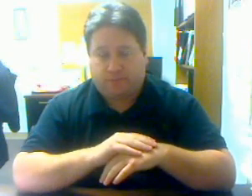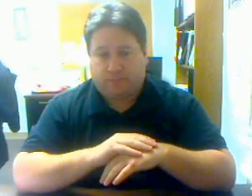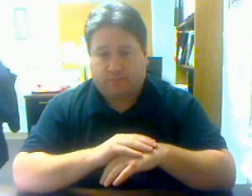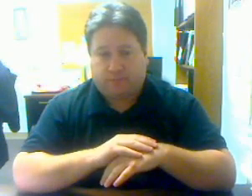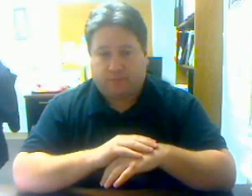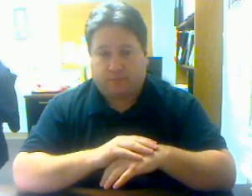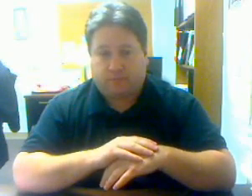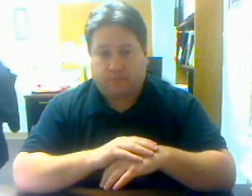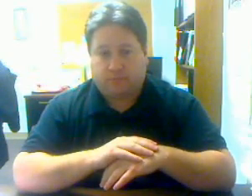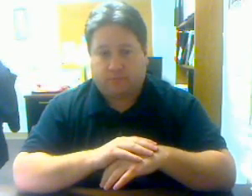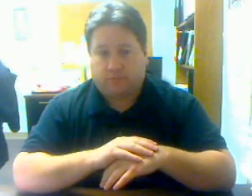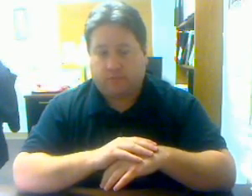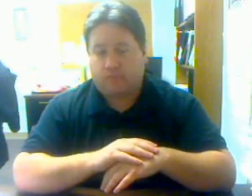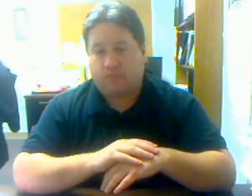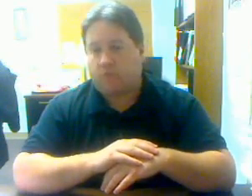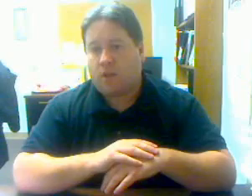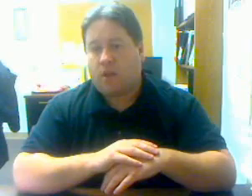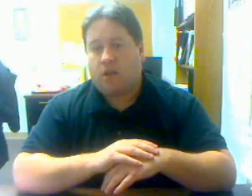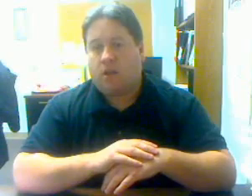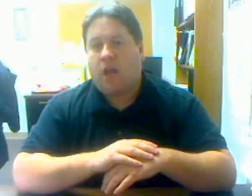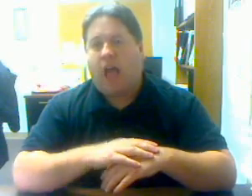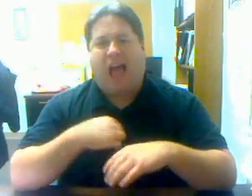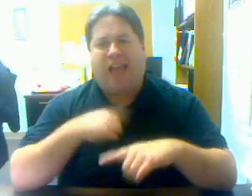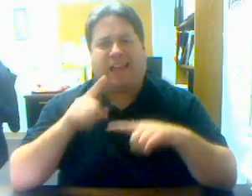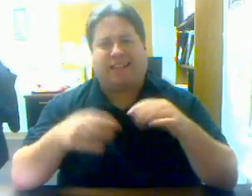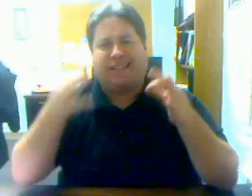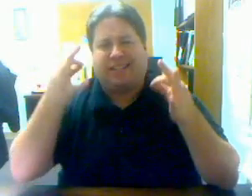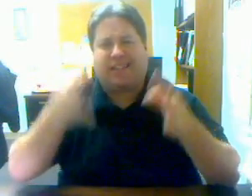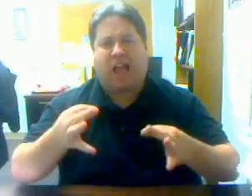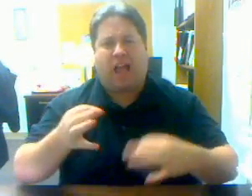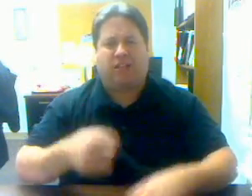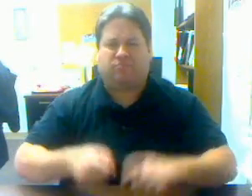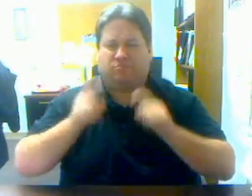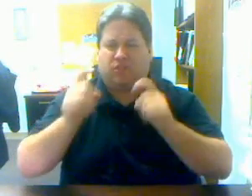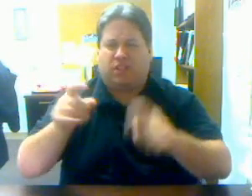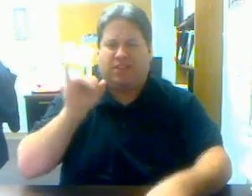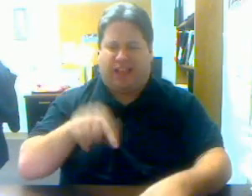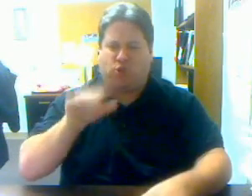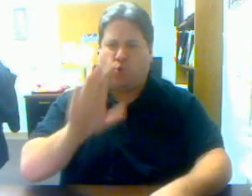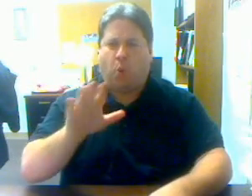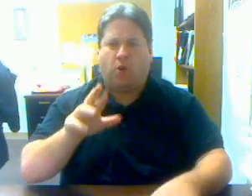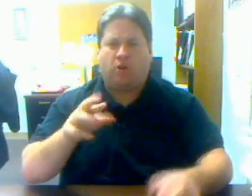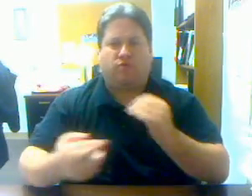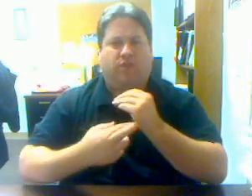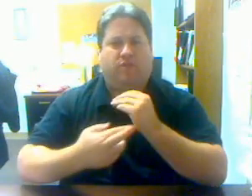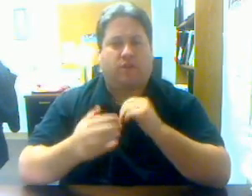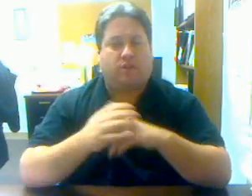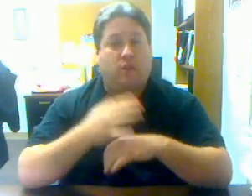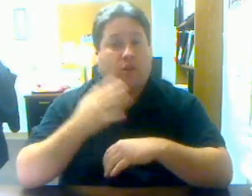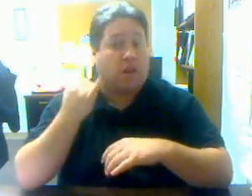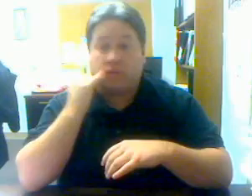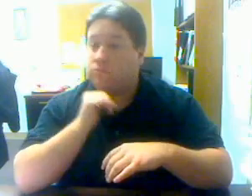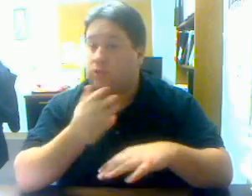clinician. I can't tell someone this is your reinforcer. If it doesn't increase their behavior that it follows, it's